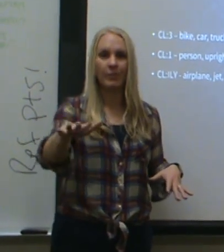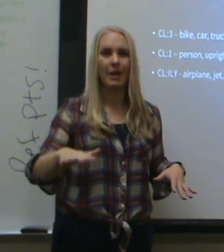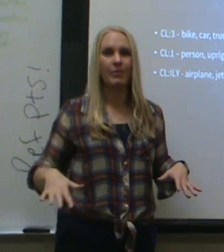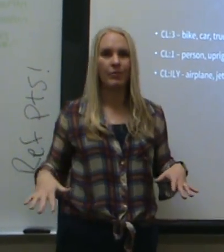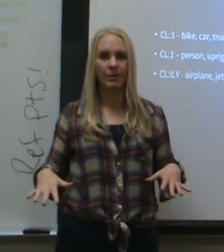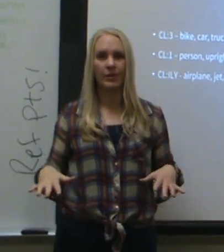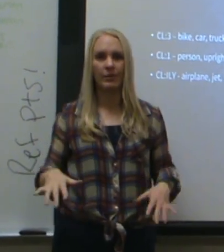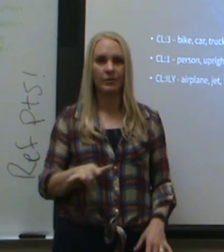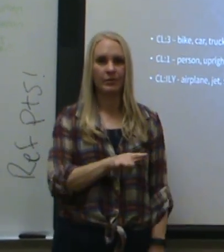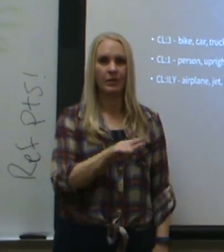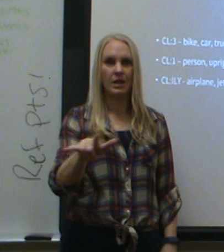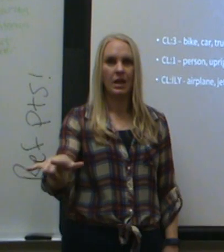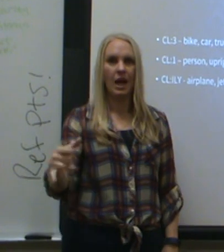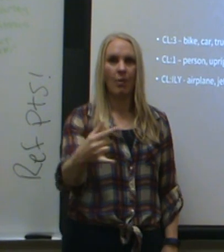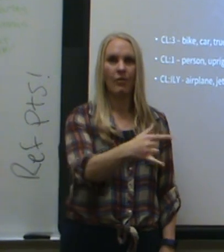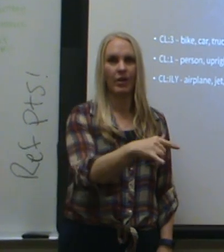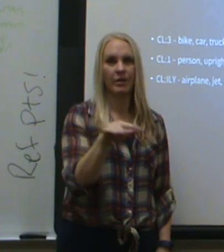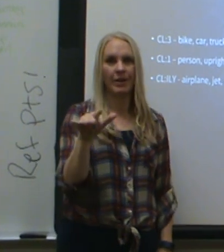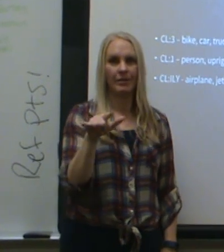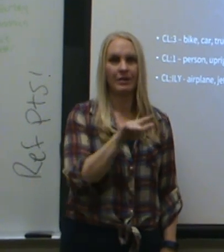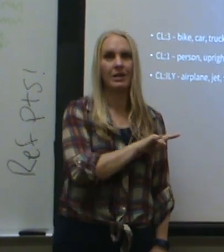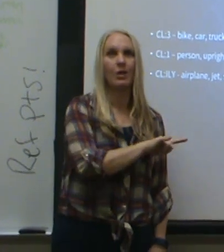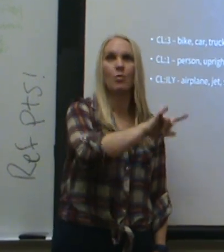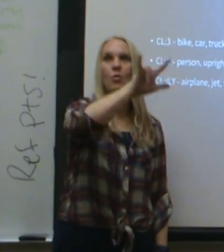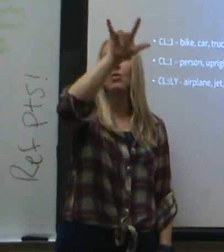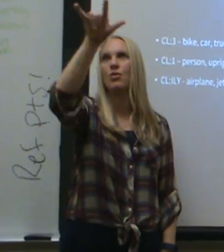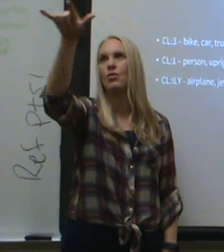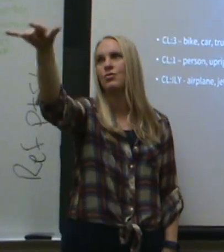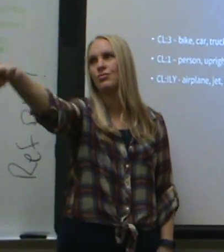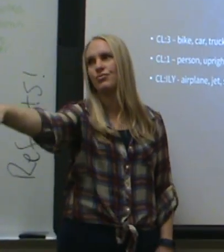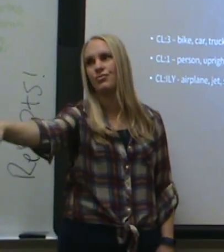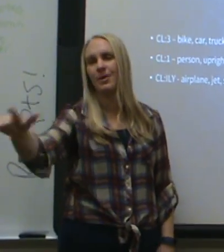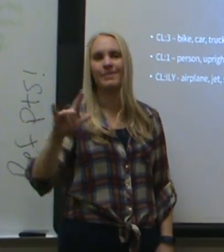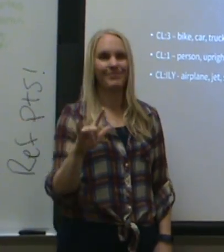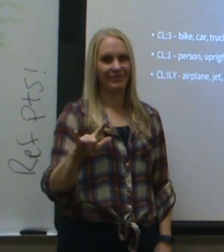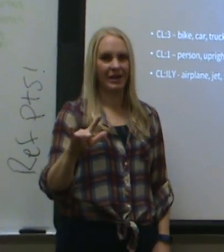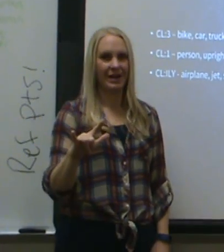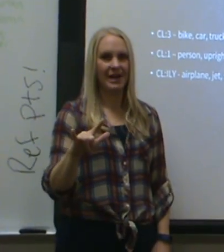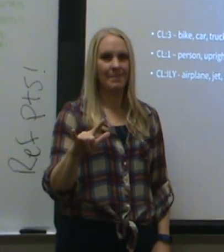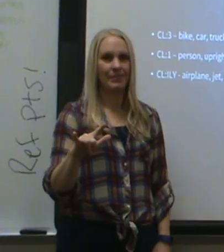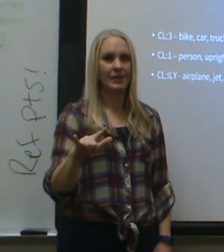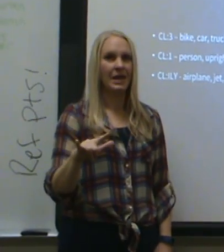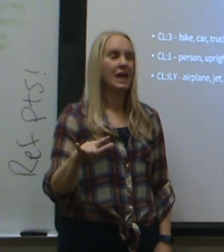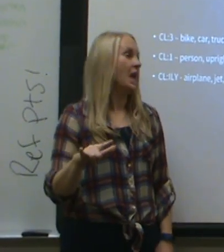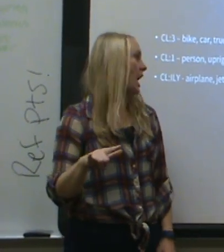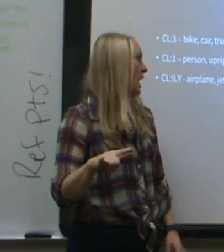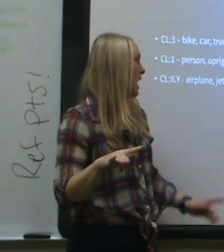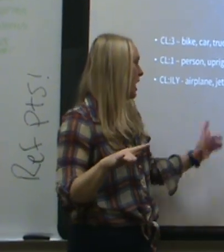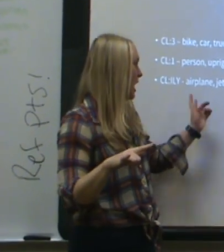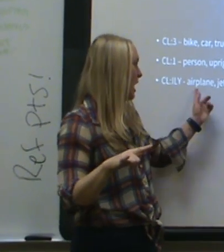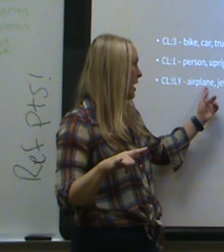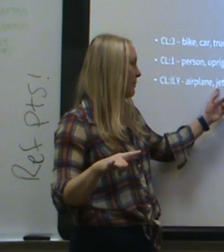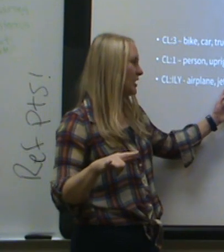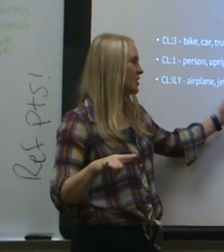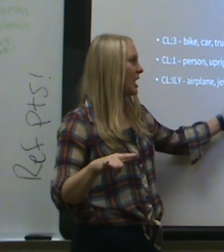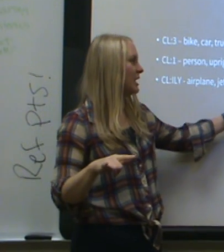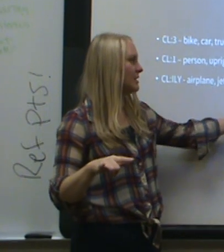map in front of you. And we fly it around. Woo! All right? A jet,